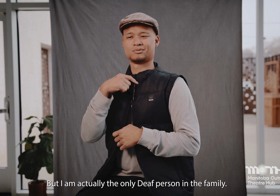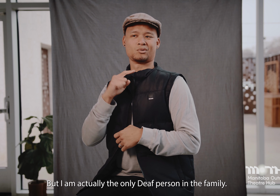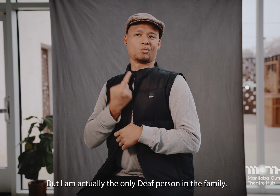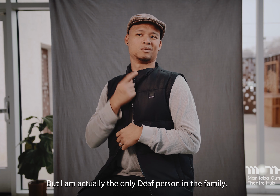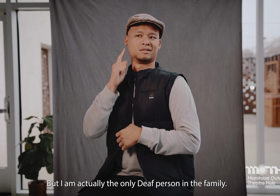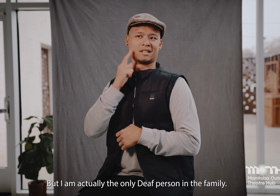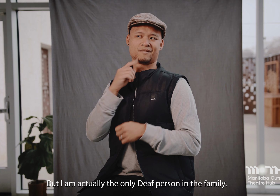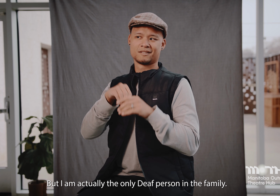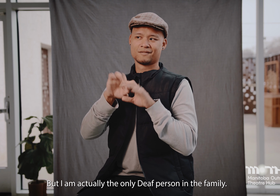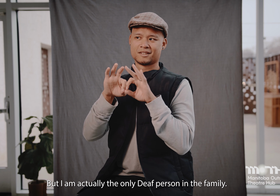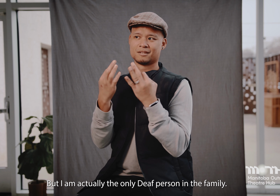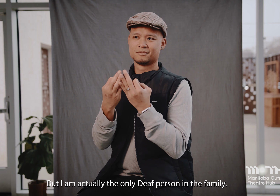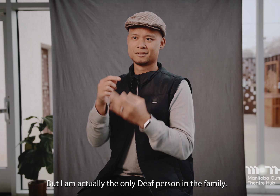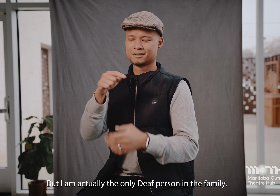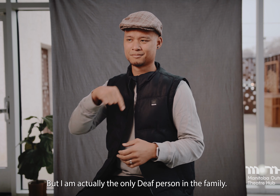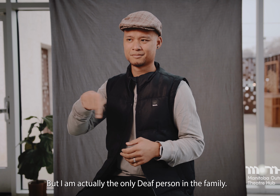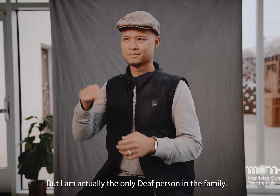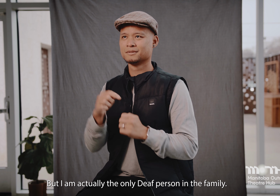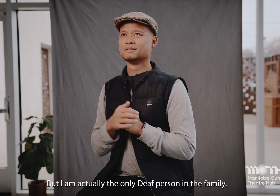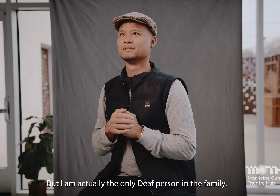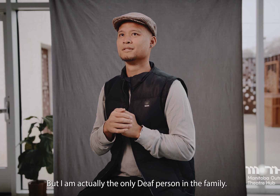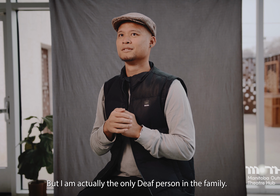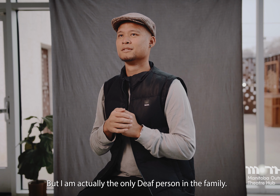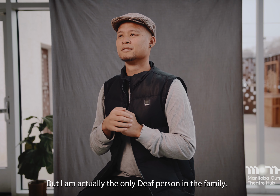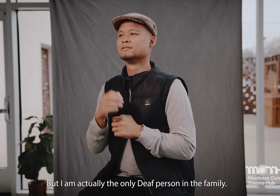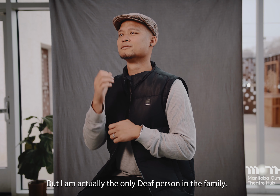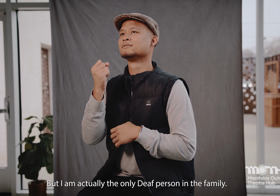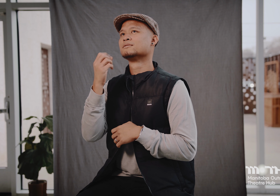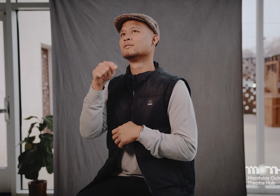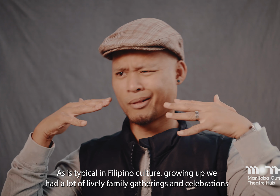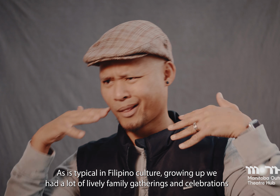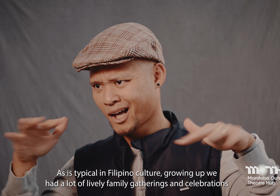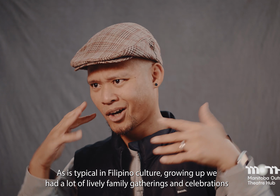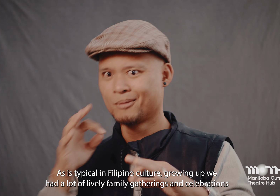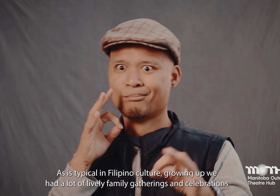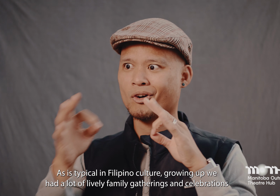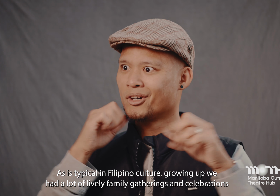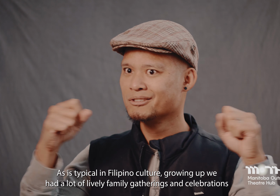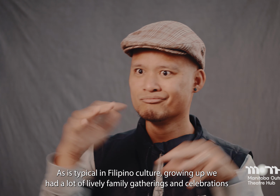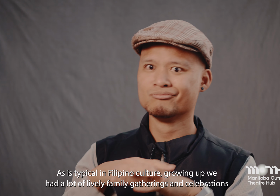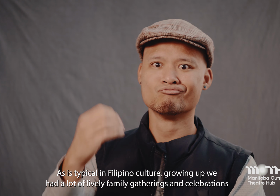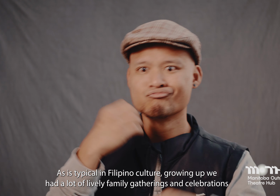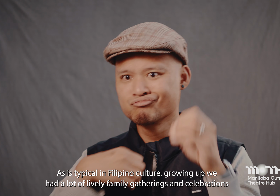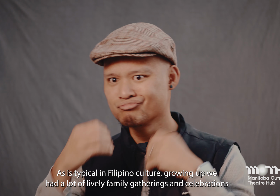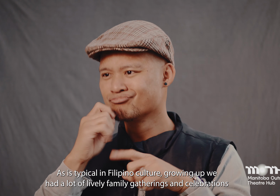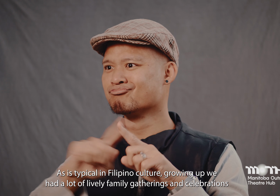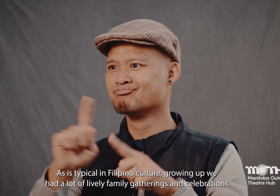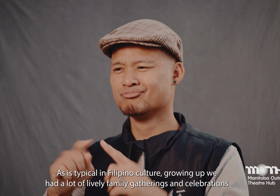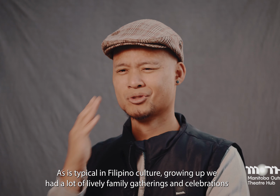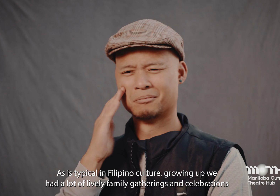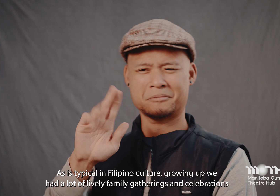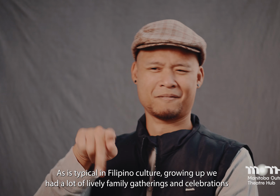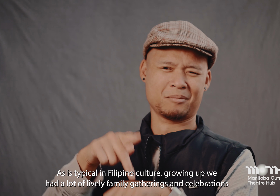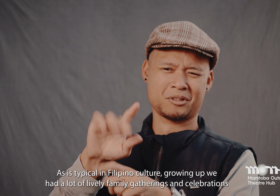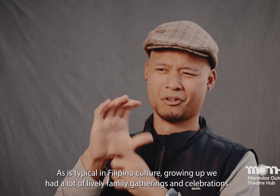But I am actually the only Deaf person in the family. As is typical in Filipino culture, growing up we had a lot of